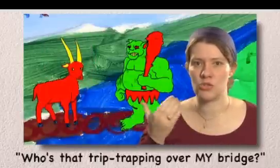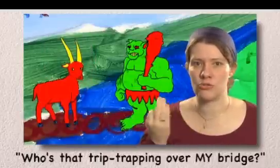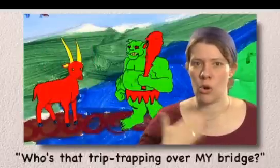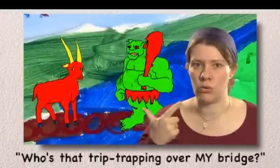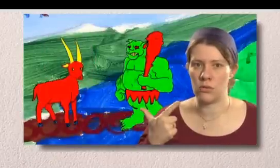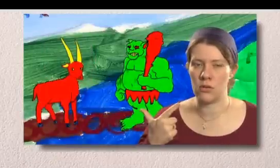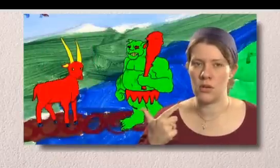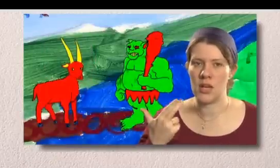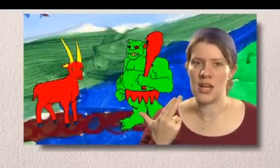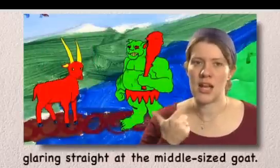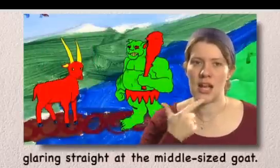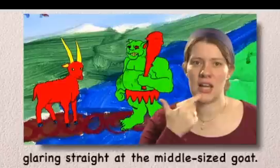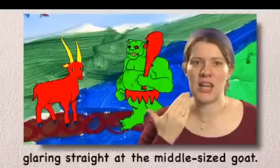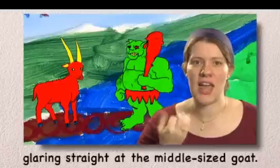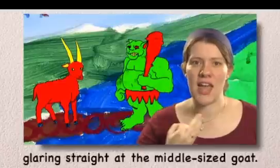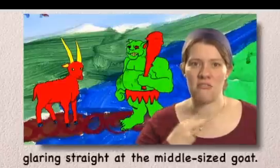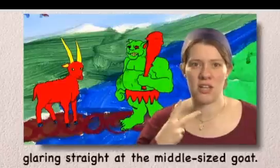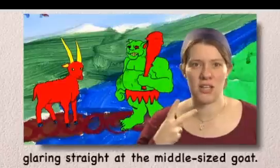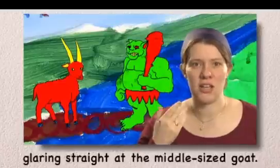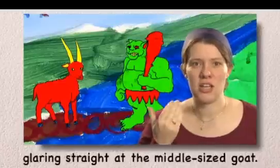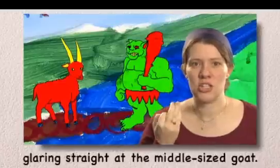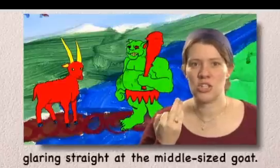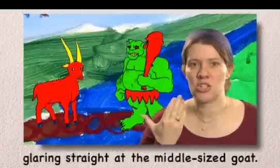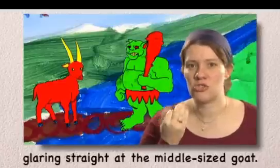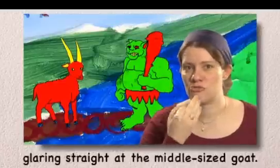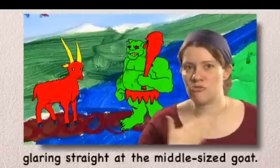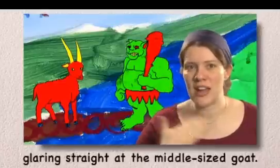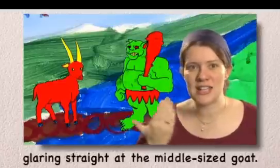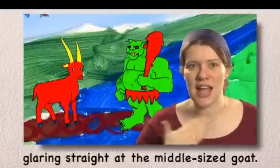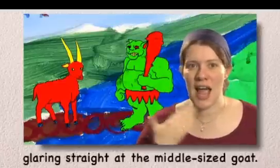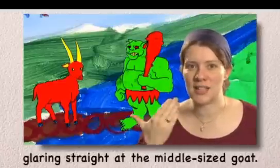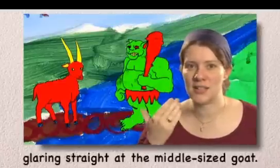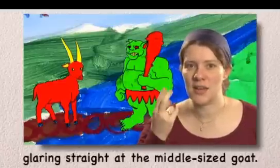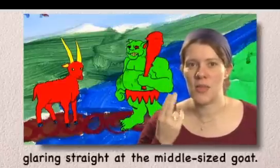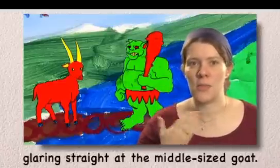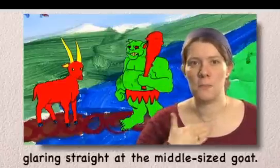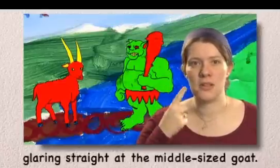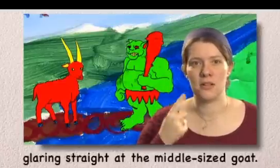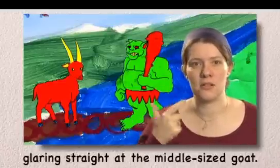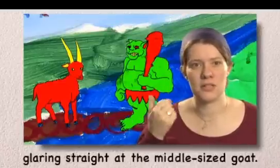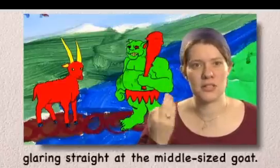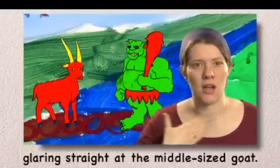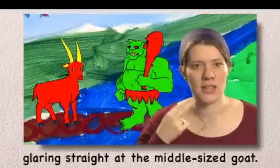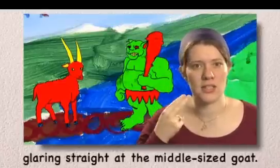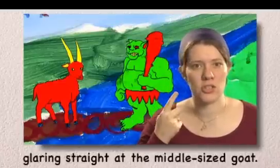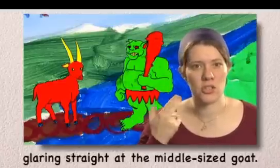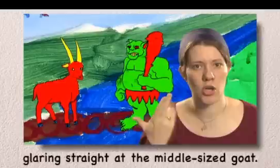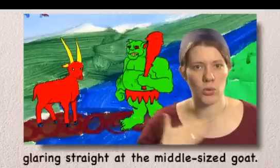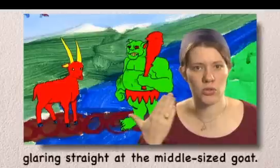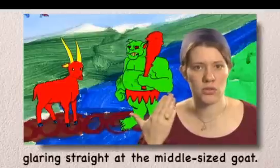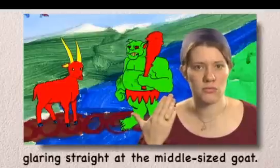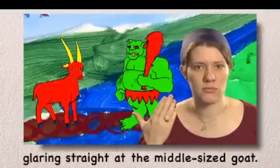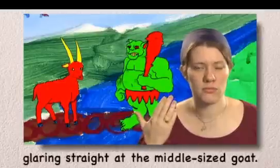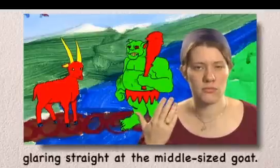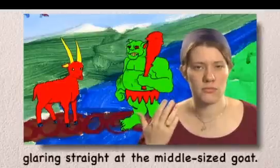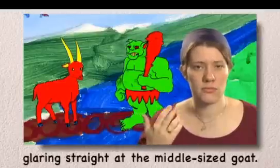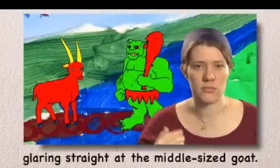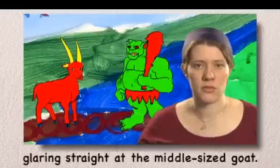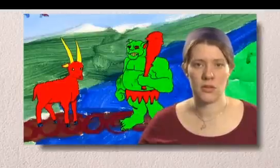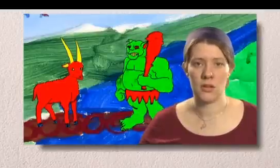bad troll, glaring straight at the middle-sized goat.